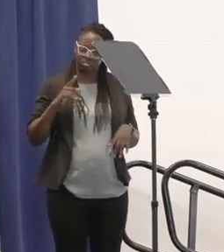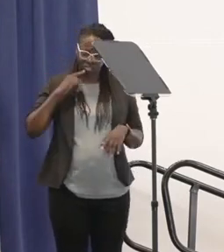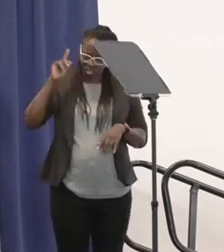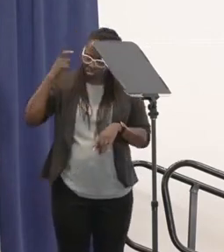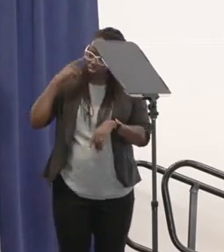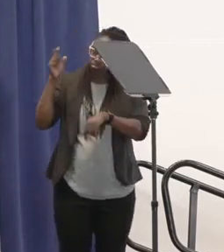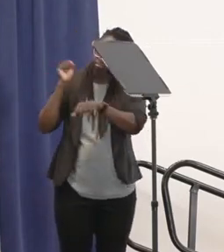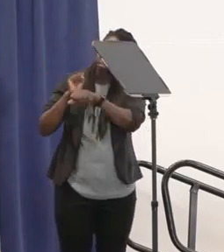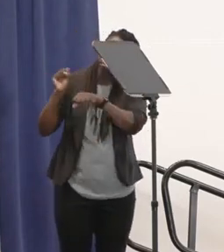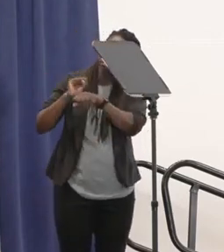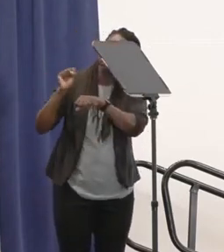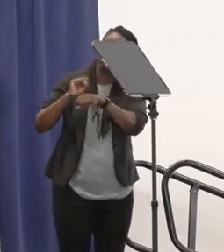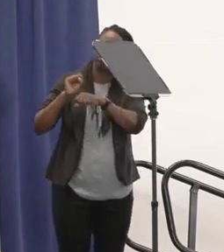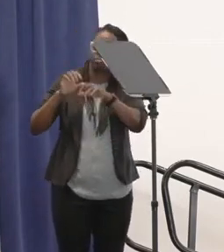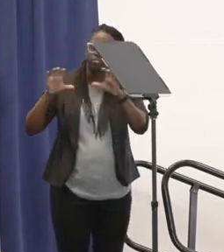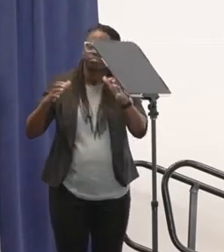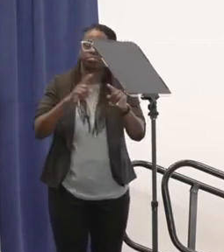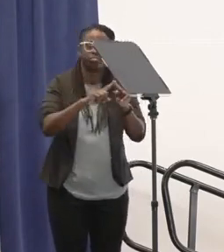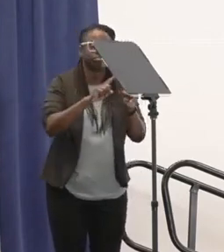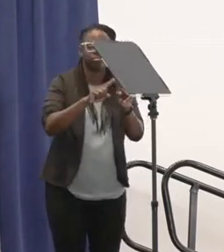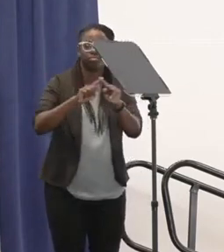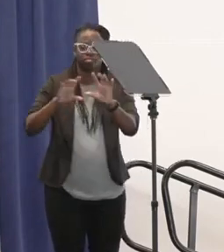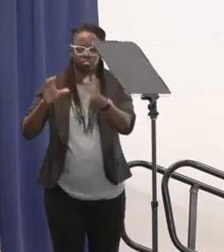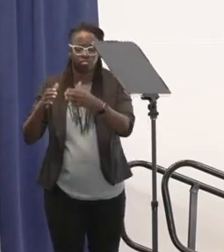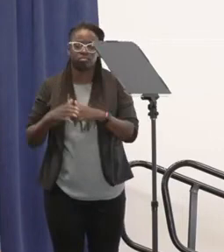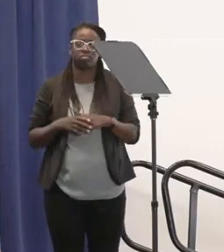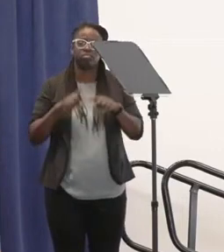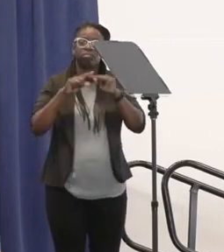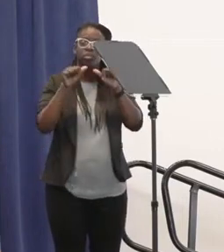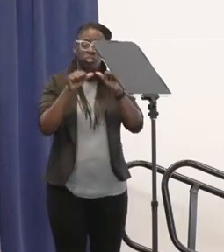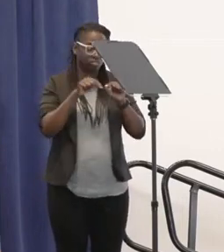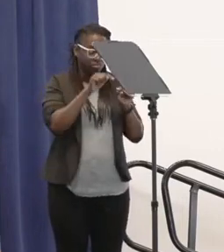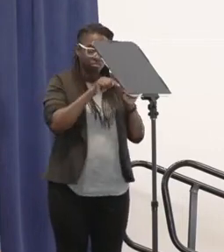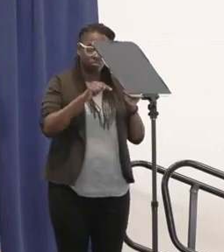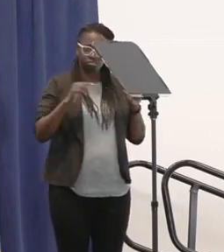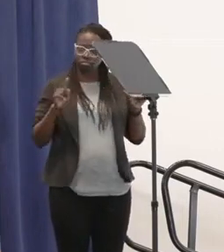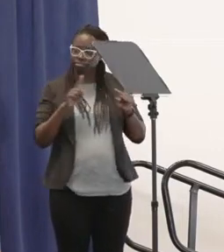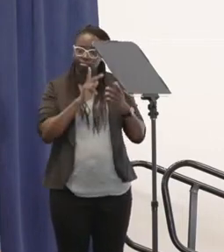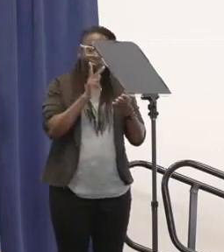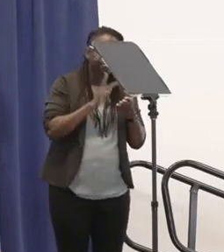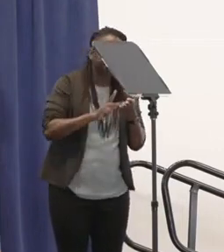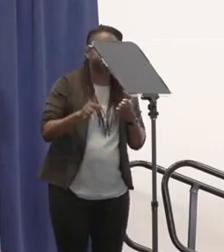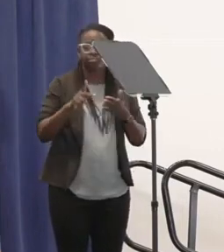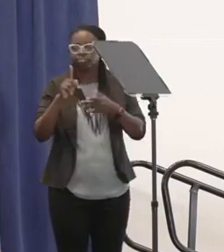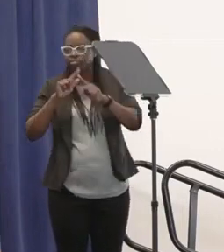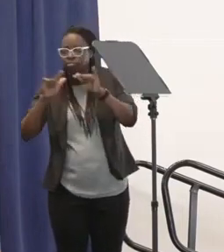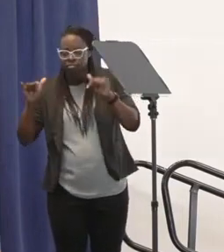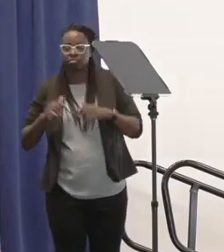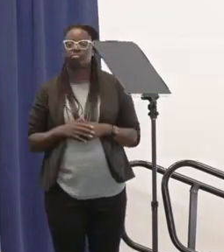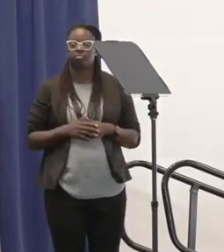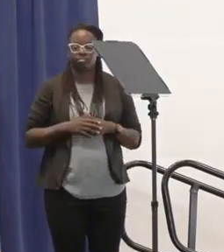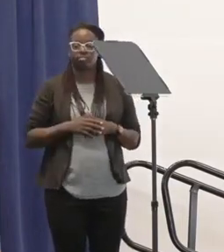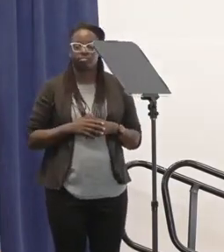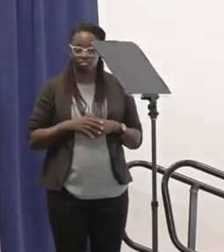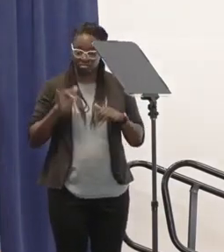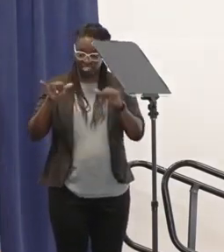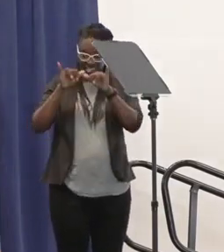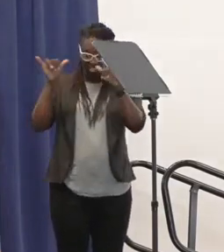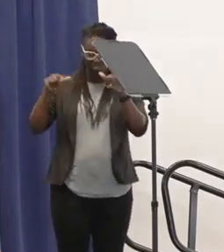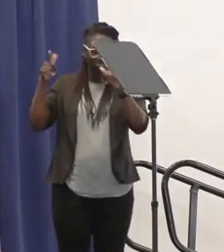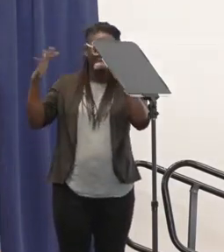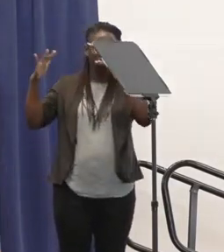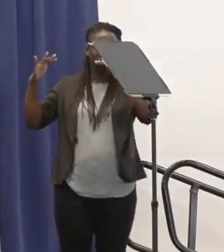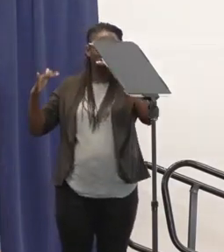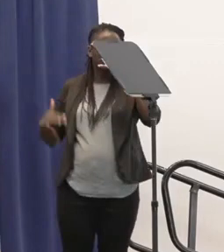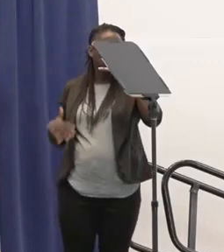and so many other places. We're playing a crucial role in fighting and overcoming systemic racial disparities that exist. And I know